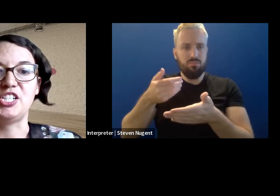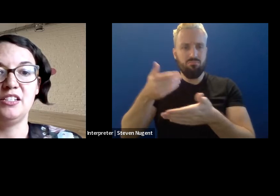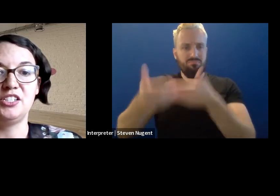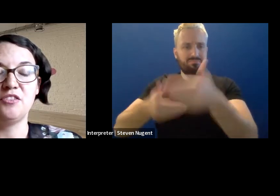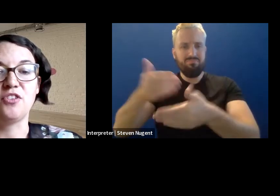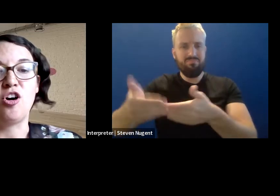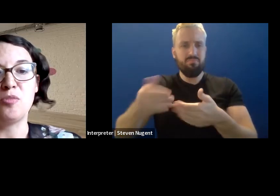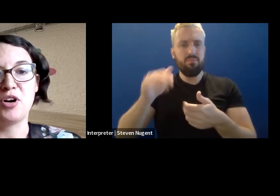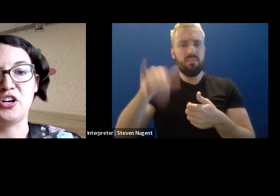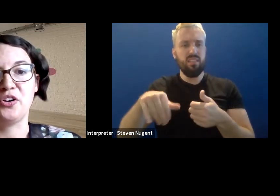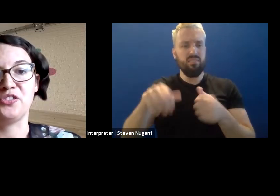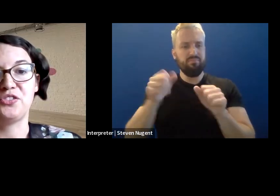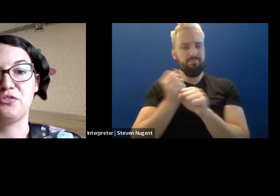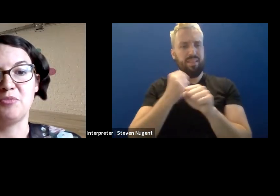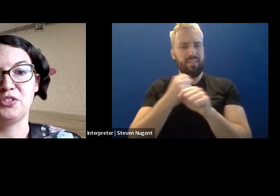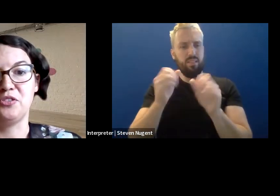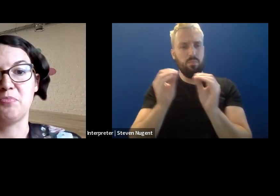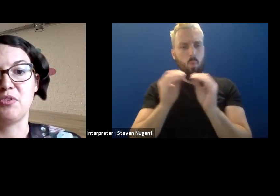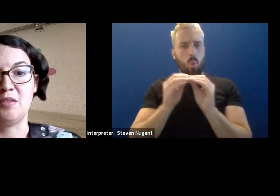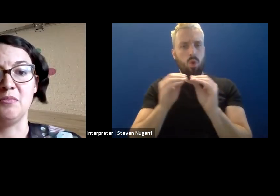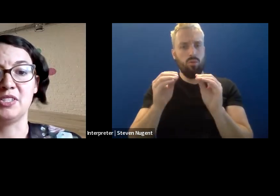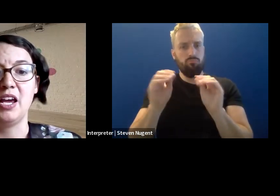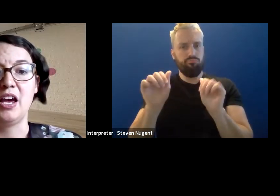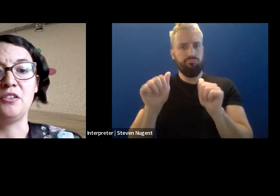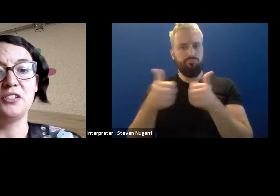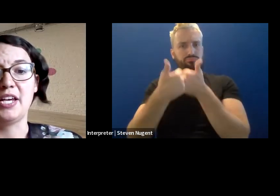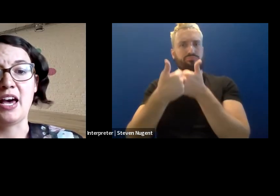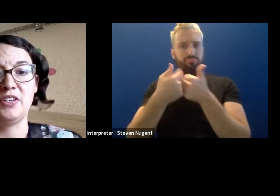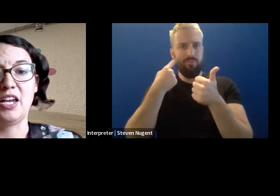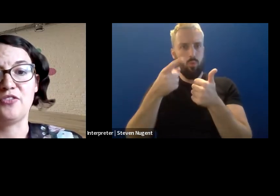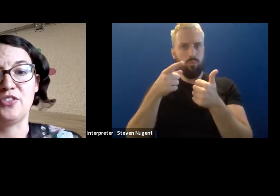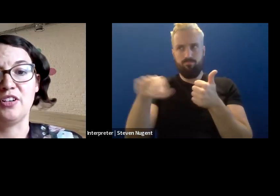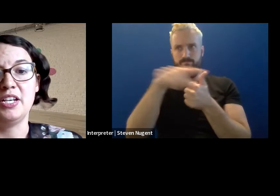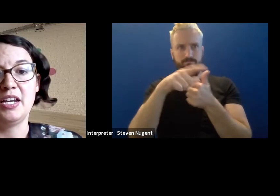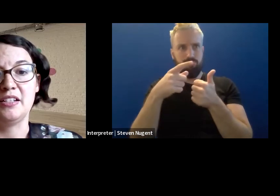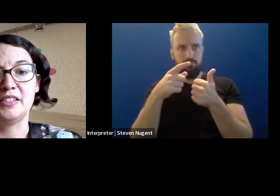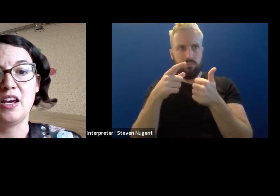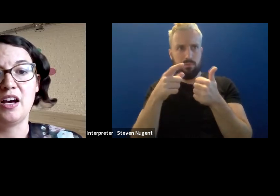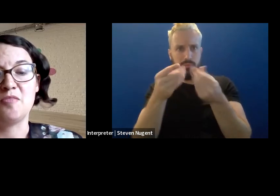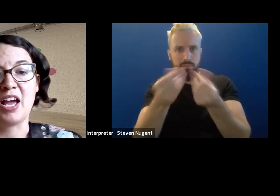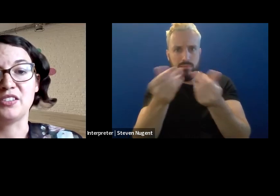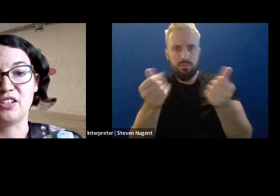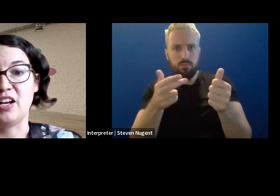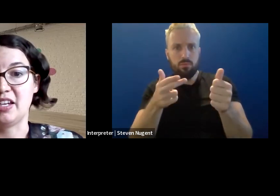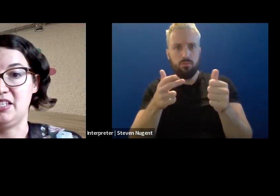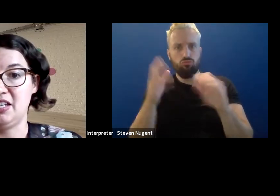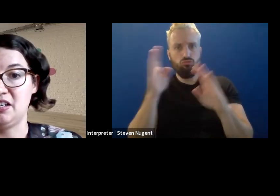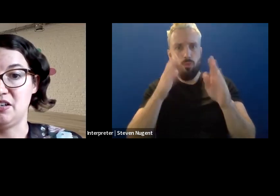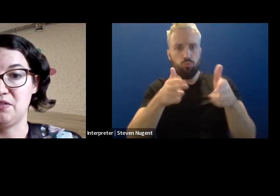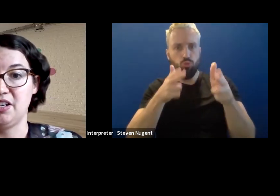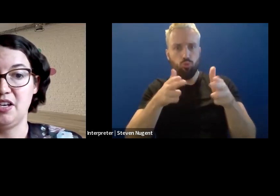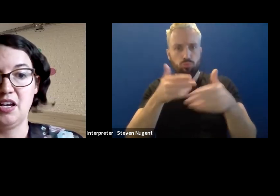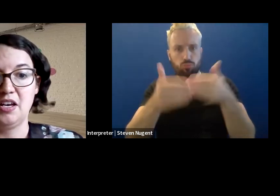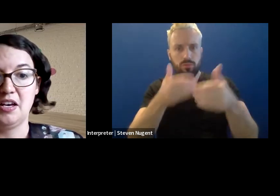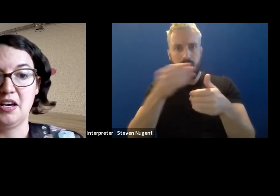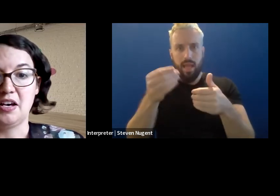more challenging for all partners to troubleshoot problems and also to advocate for their needs as the grant